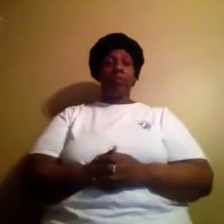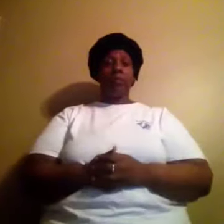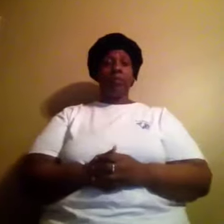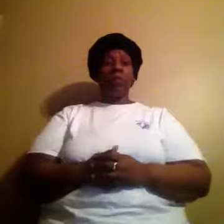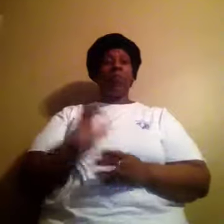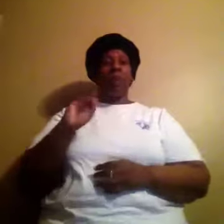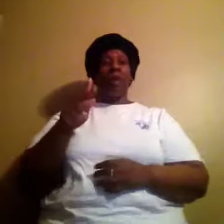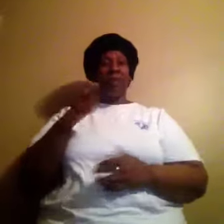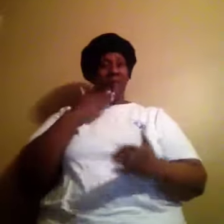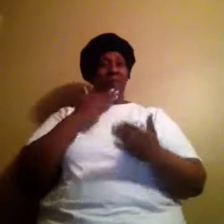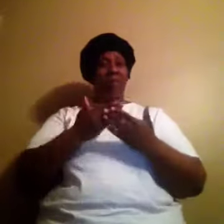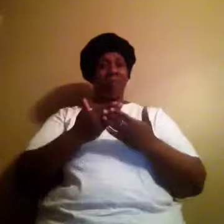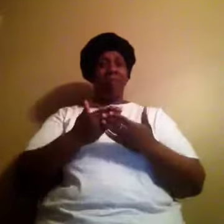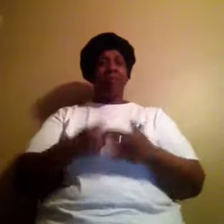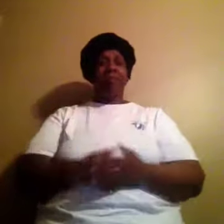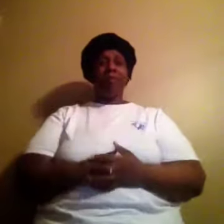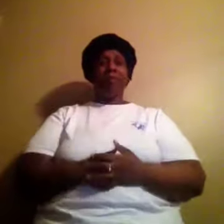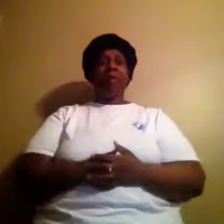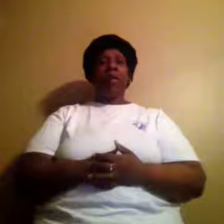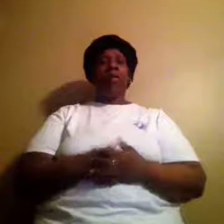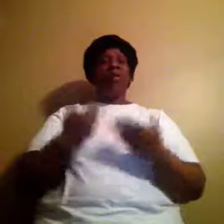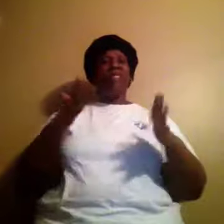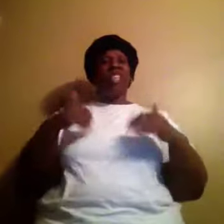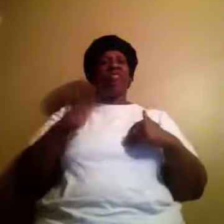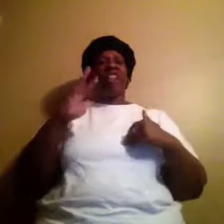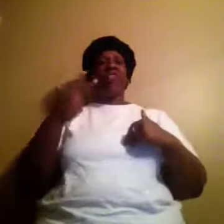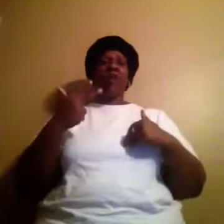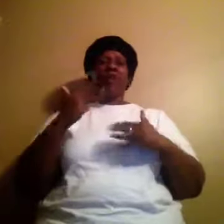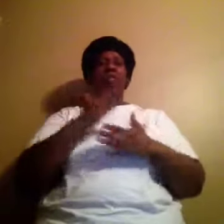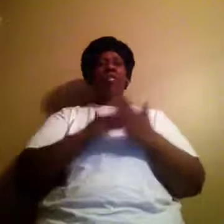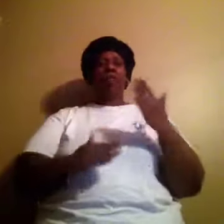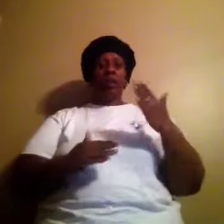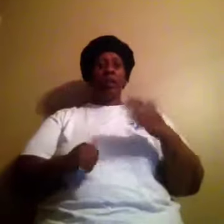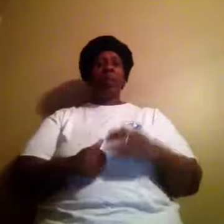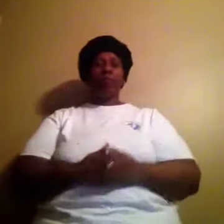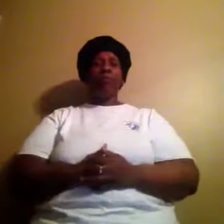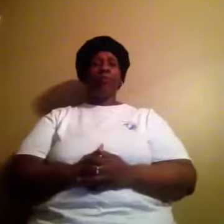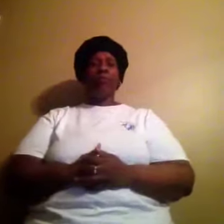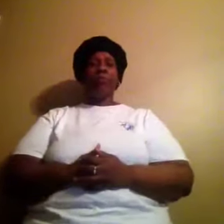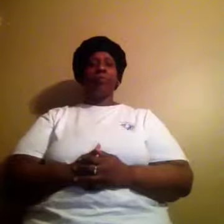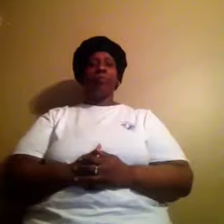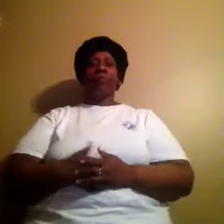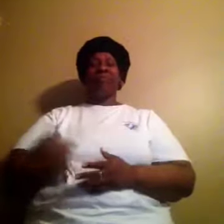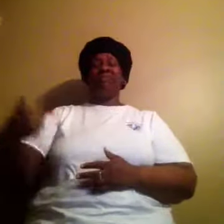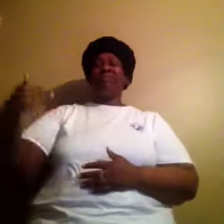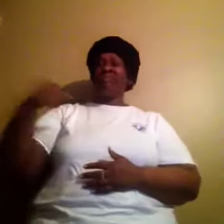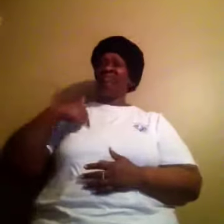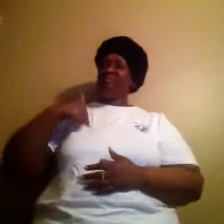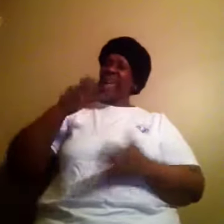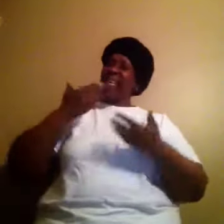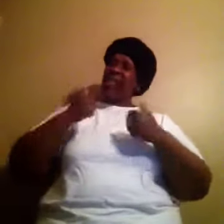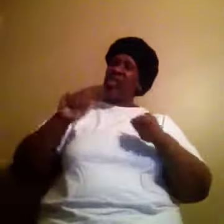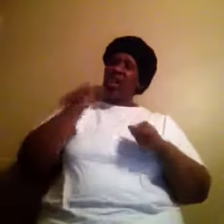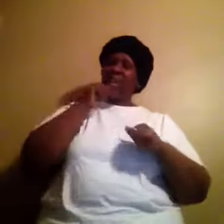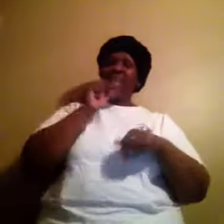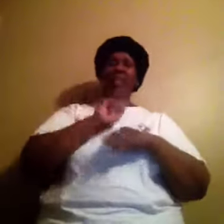Okay, there you go. Get that third syllable, okay? I try not to use too